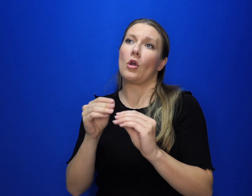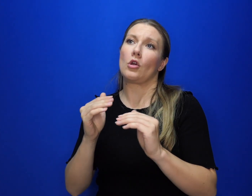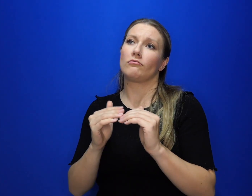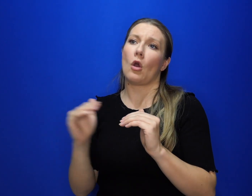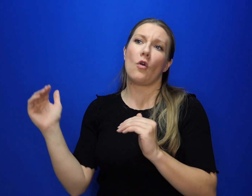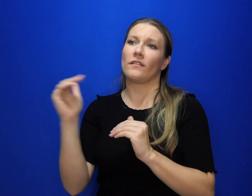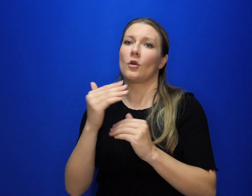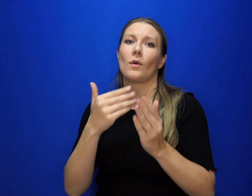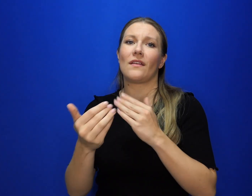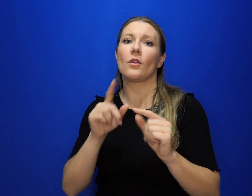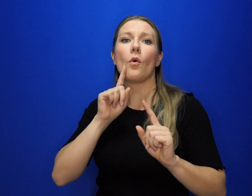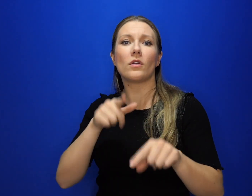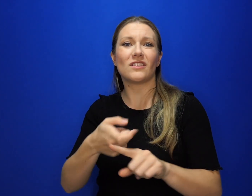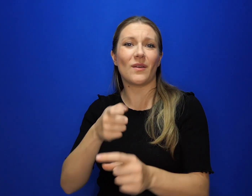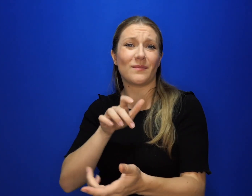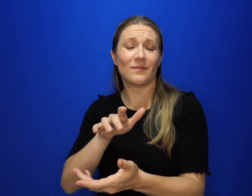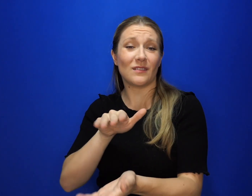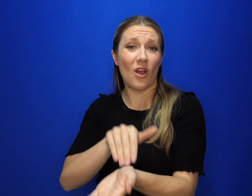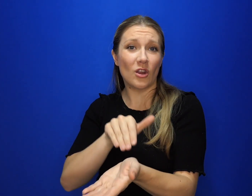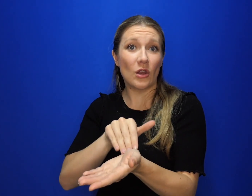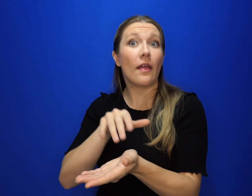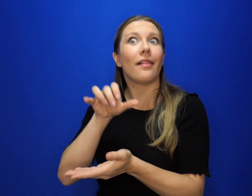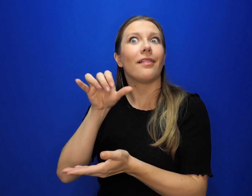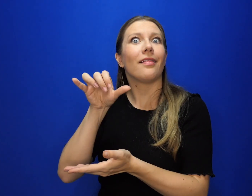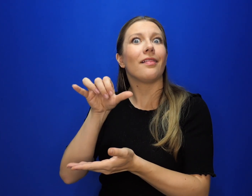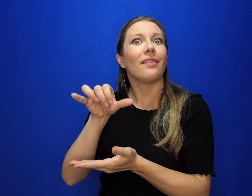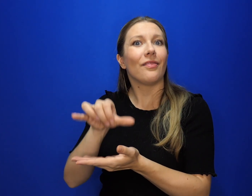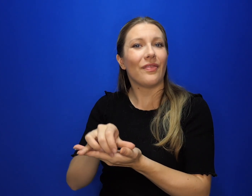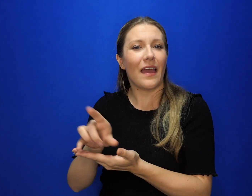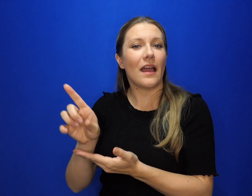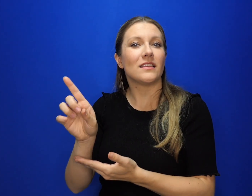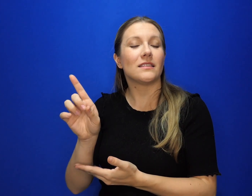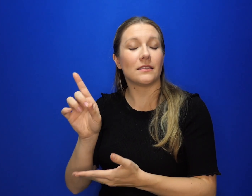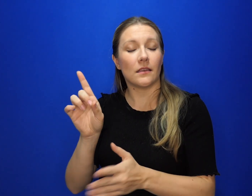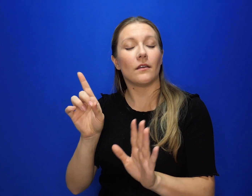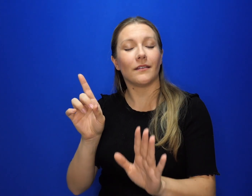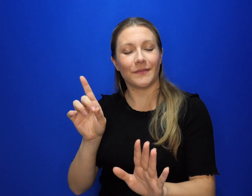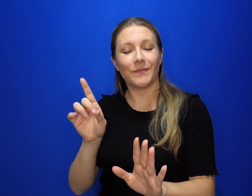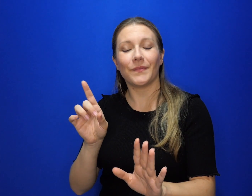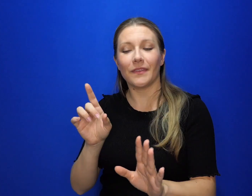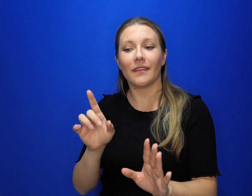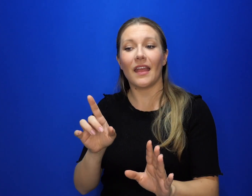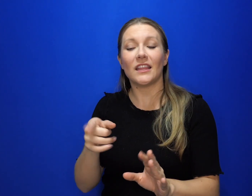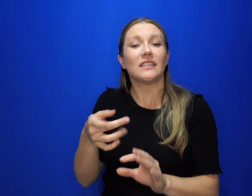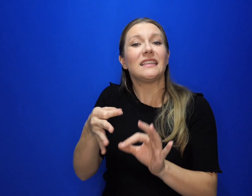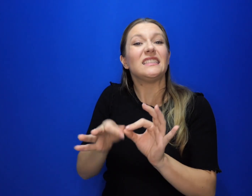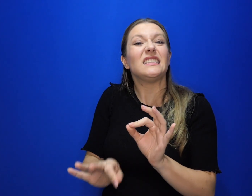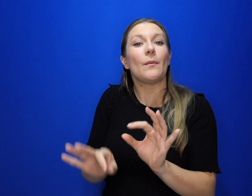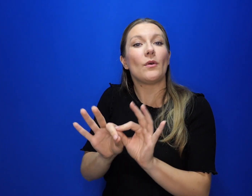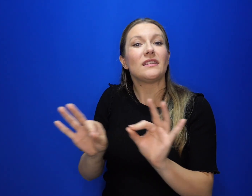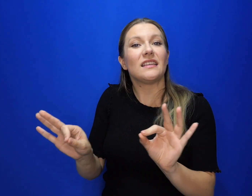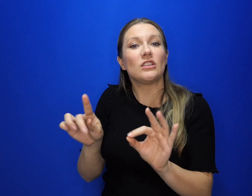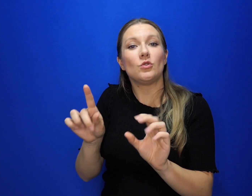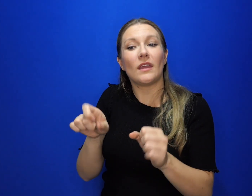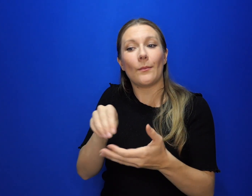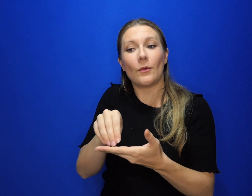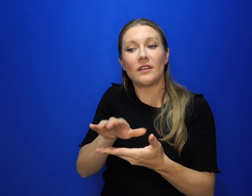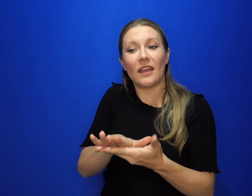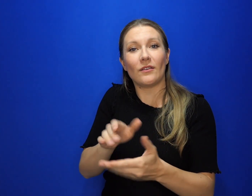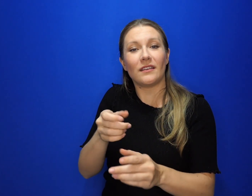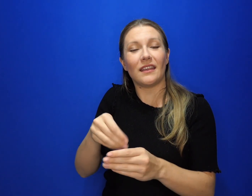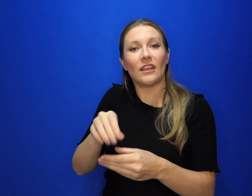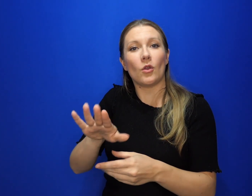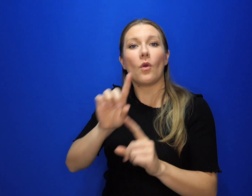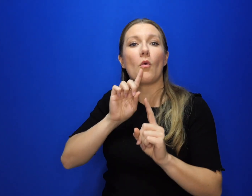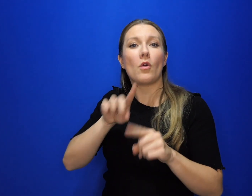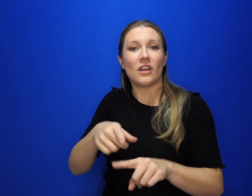whatever the orders from the doctor say. And that's correct. That's where I'll tell you, there's a simple sentence that you can put in your order